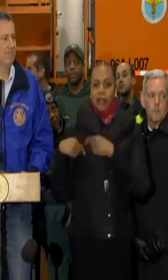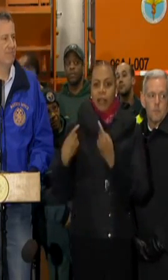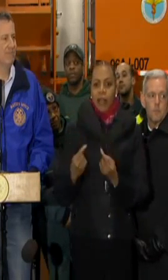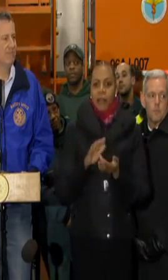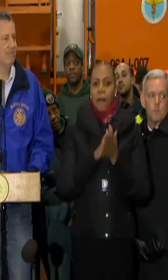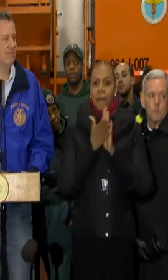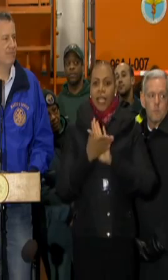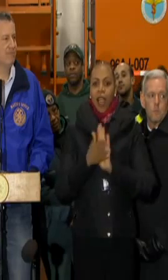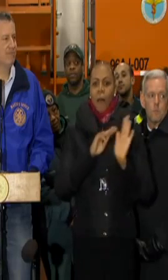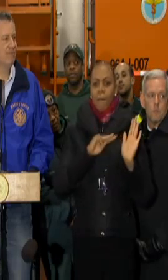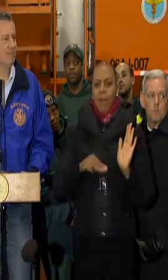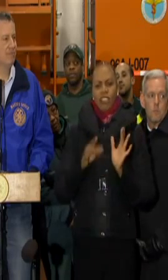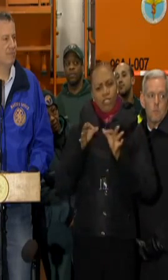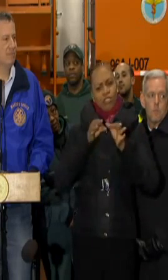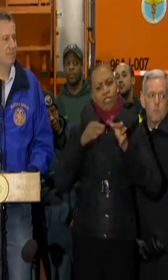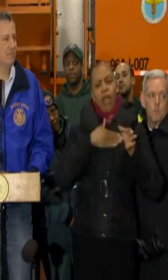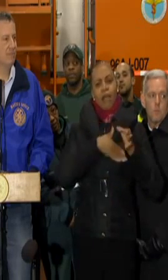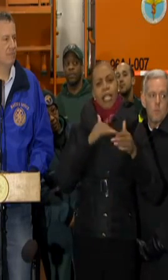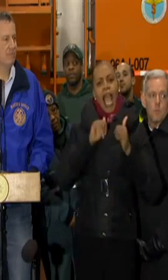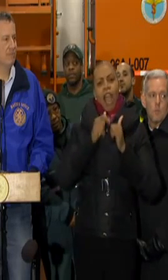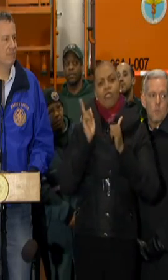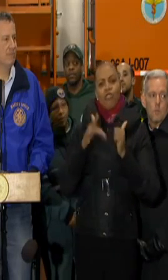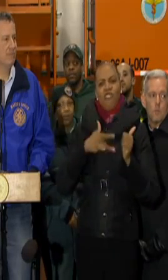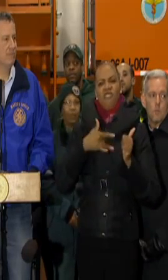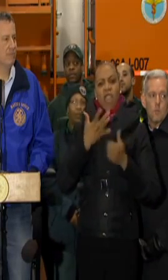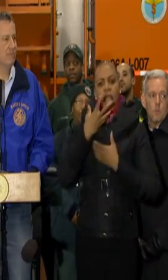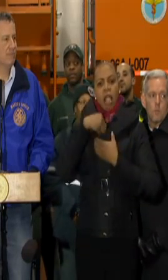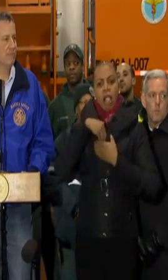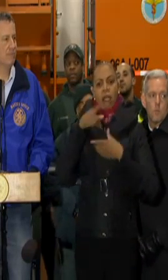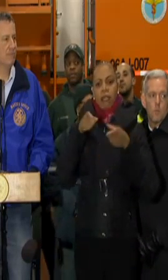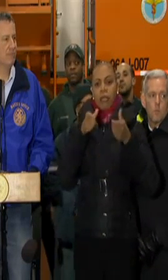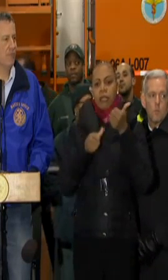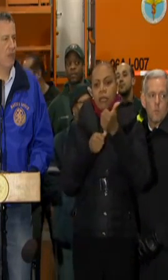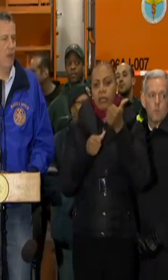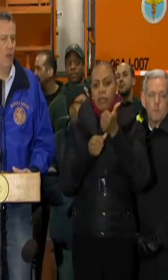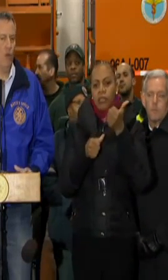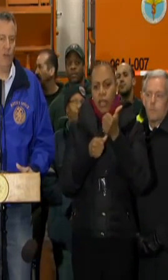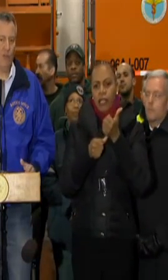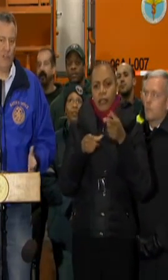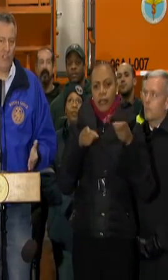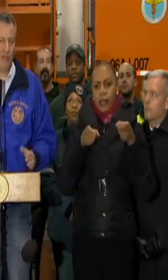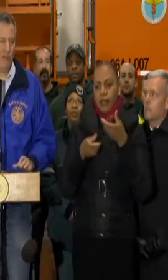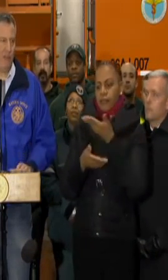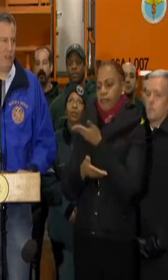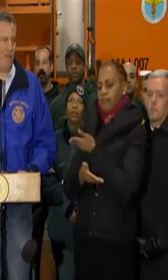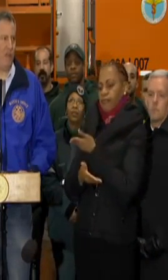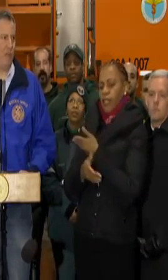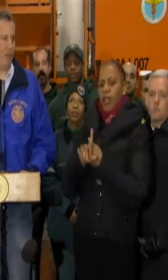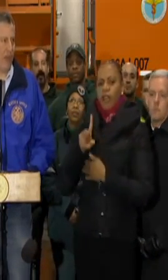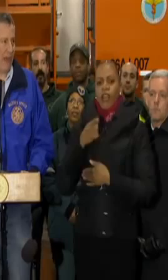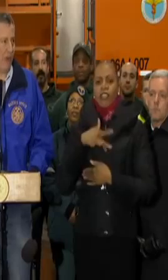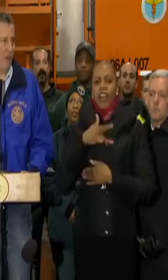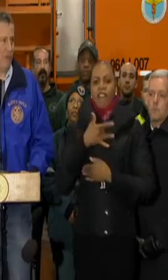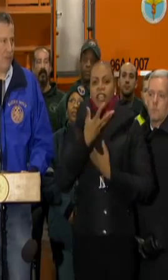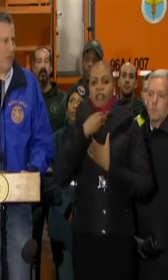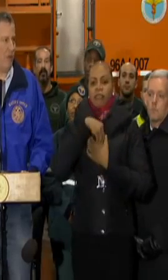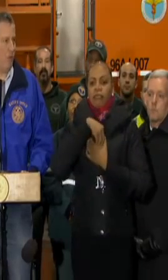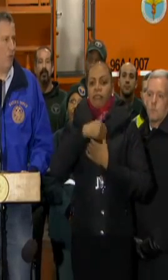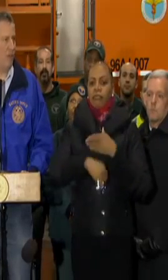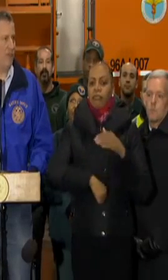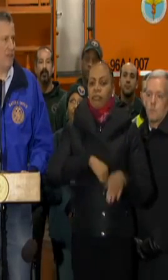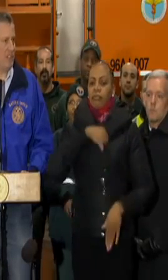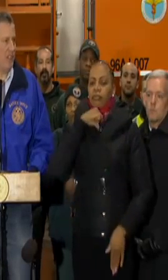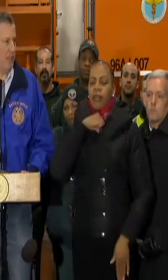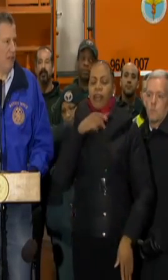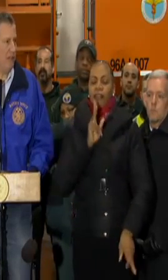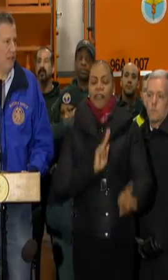for me how you feel about how your administration has handled it thus far. Well, the first thing I feel is I'm very proud of the people who